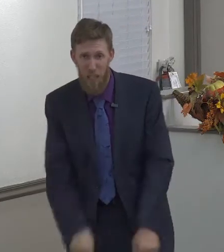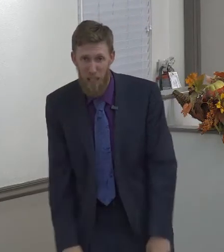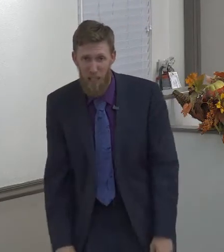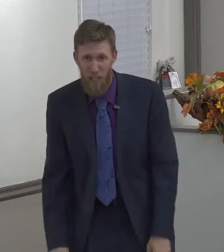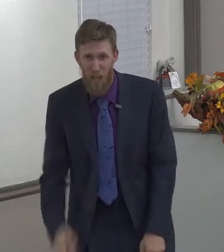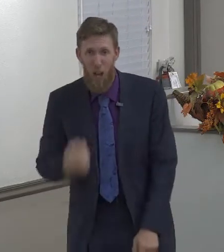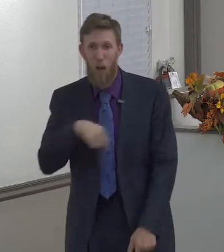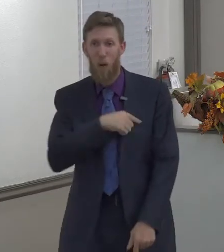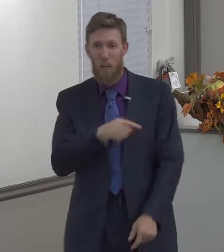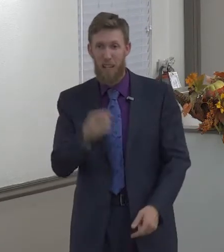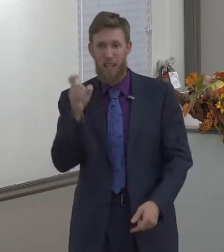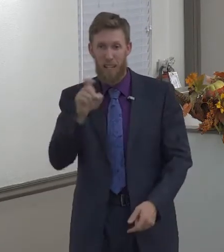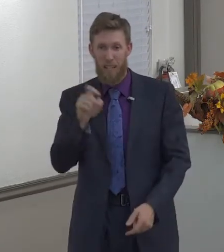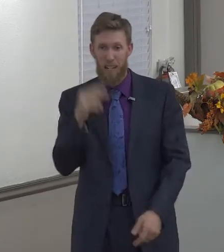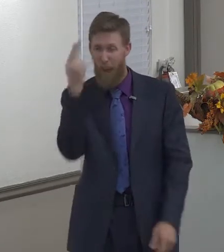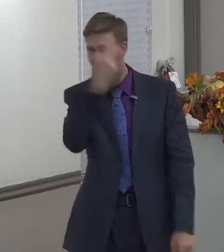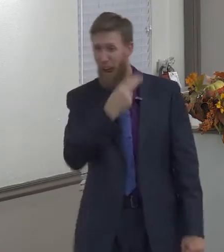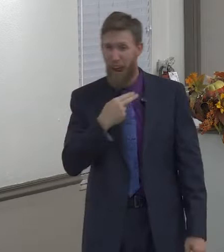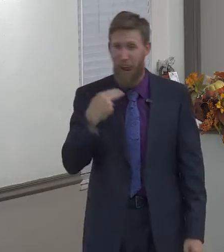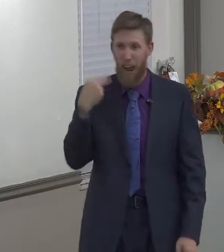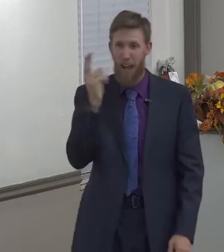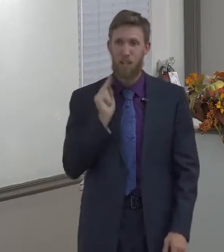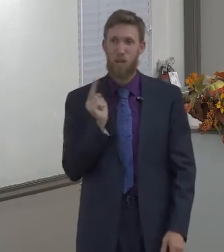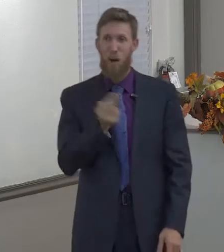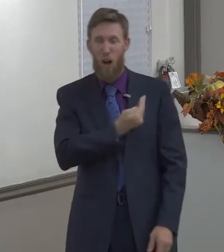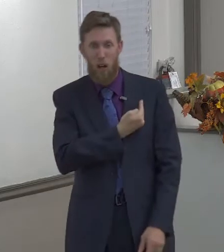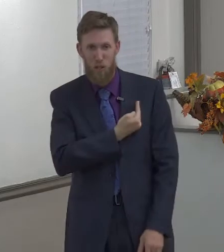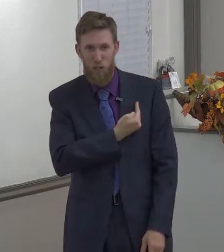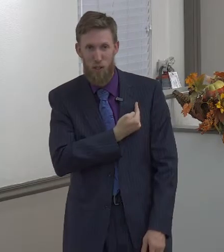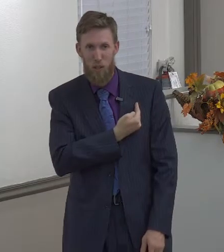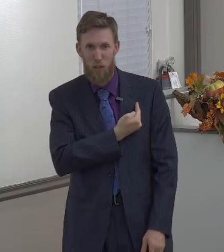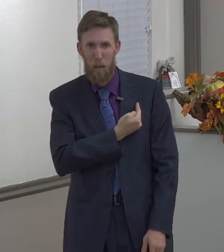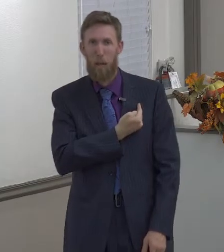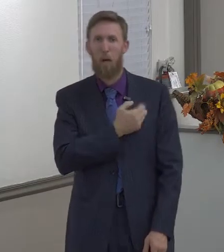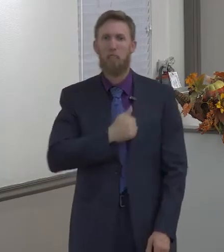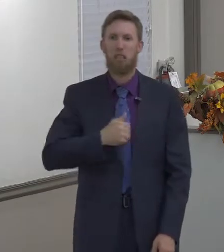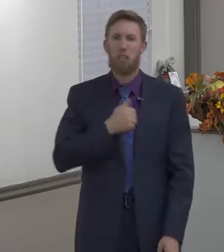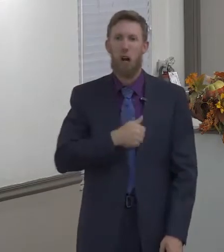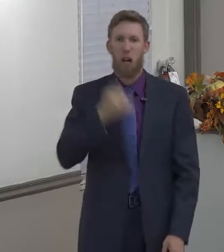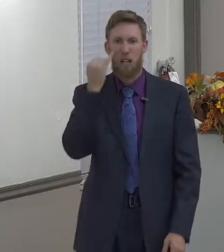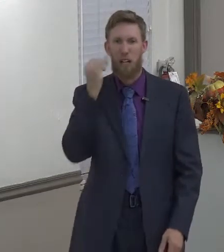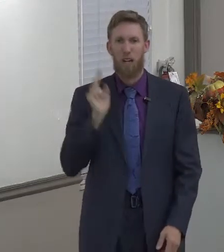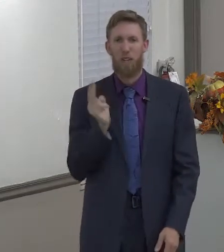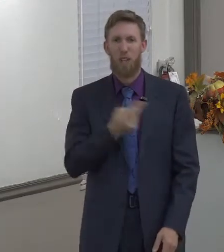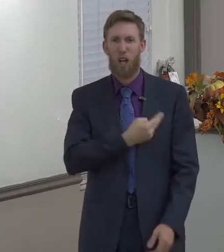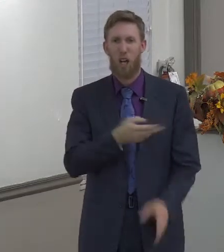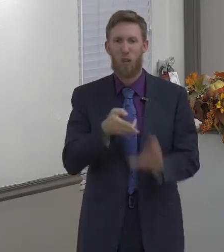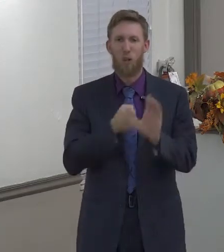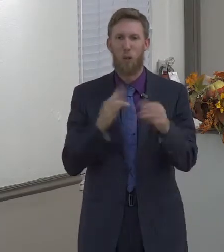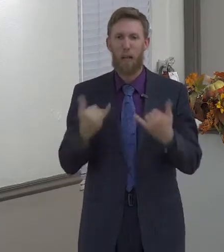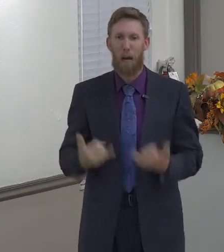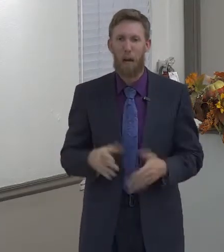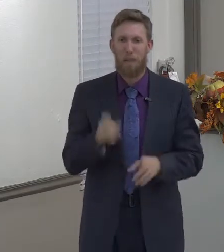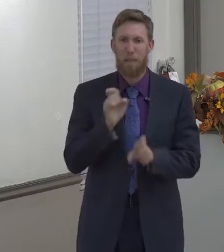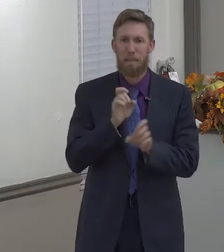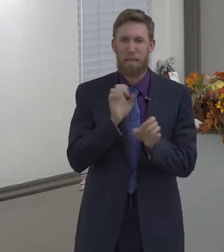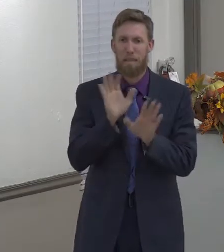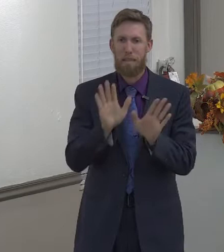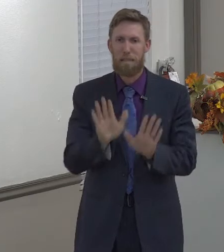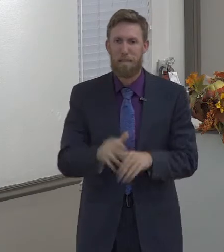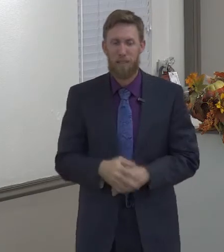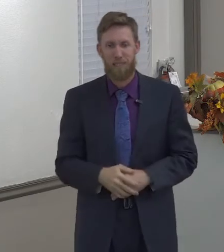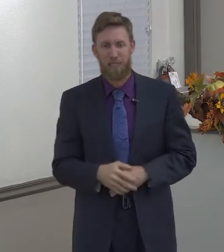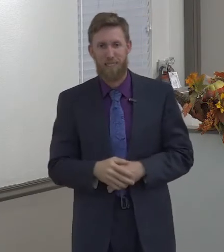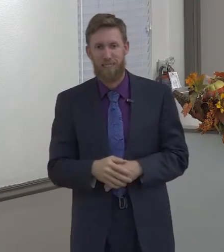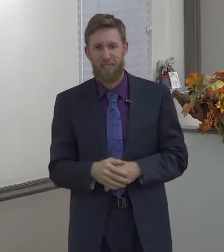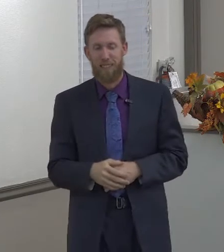Listen, there's a role for you. There is a place for you. Let's not waste the gift God's given to us. Let's not begrudge God